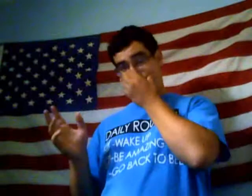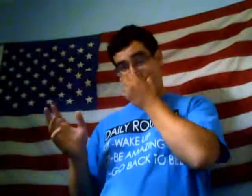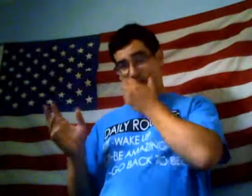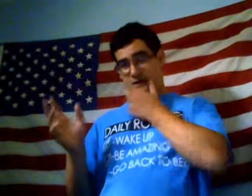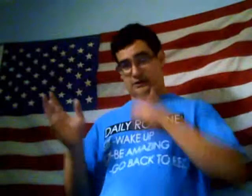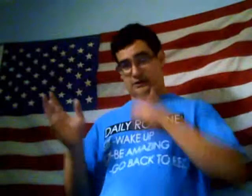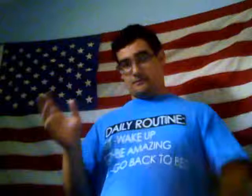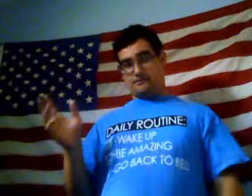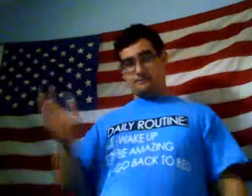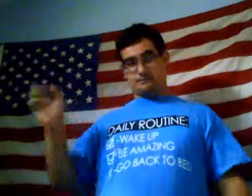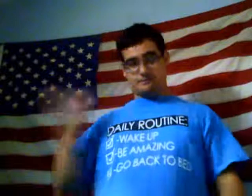mid-1912,